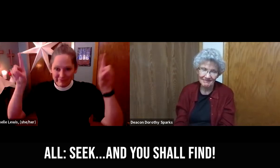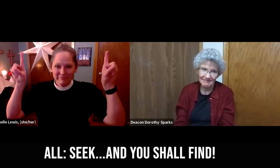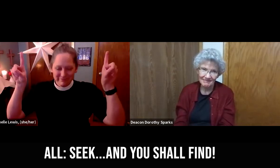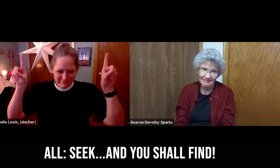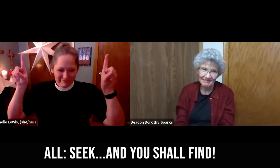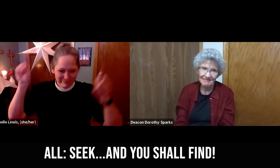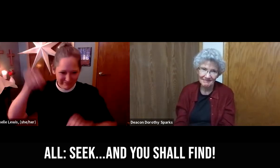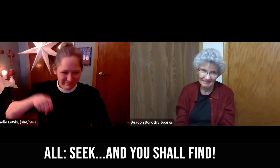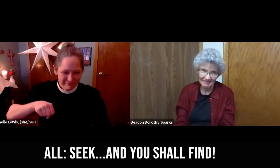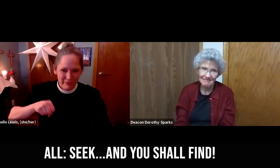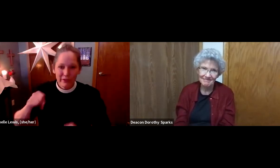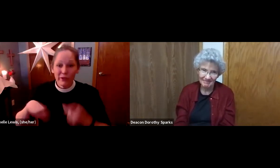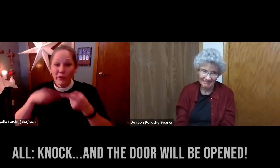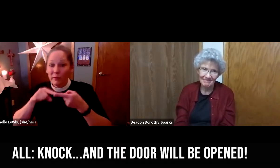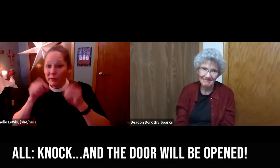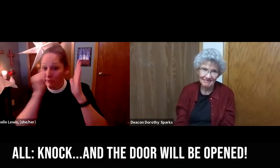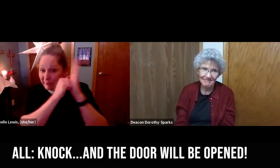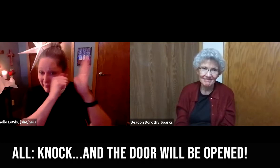find.